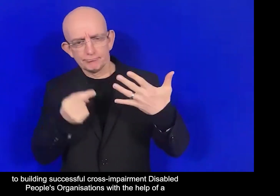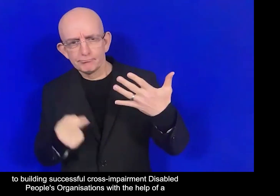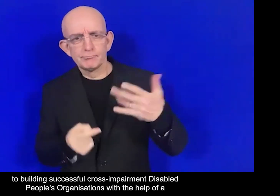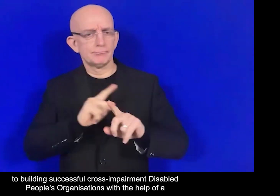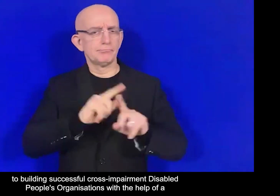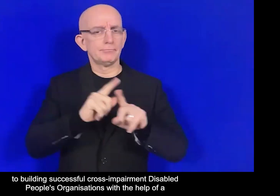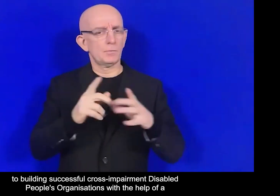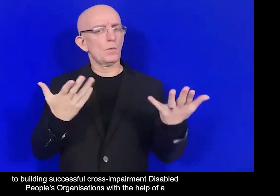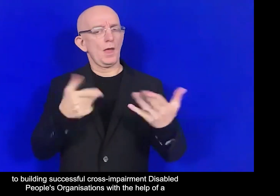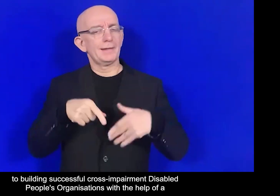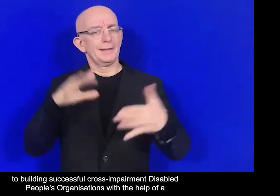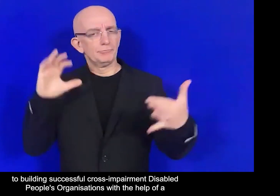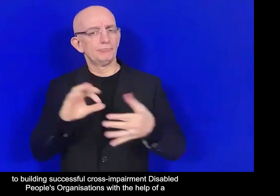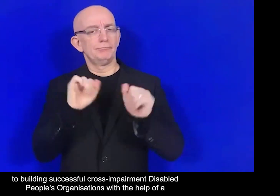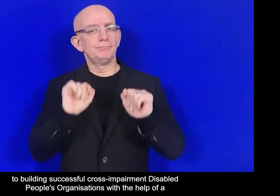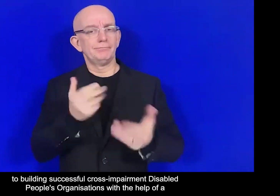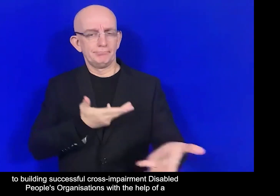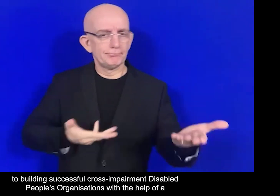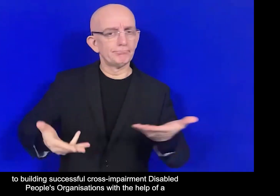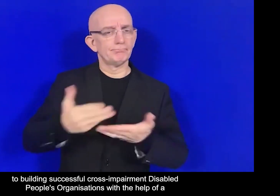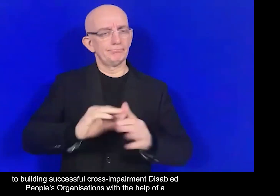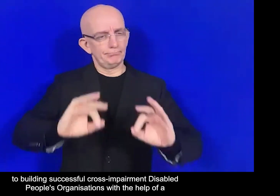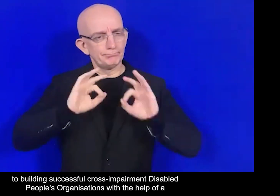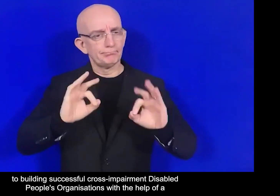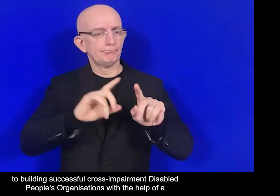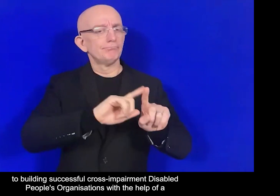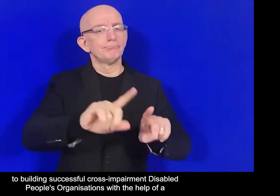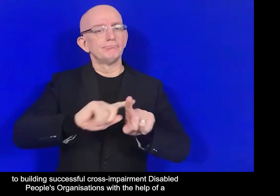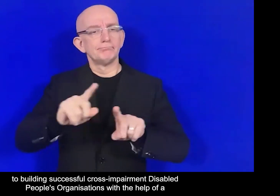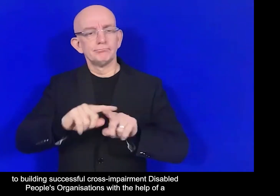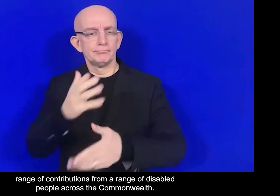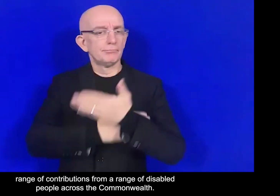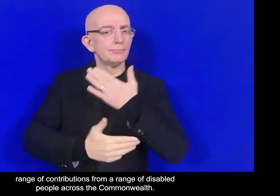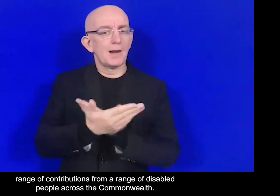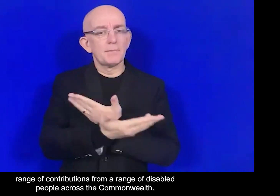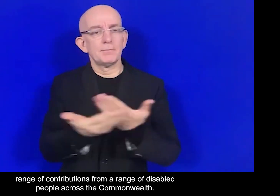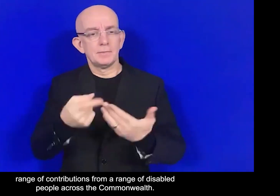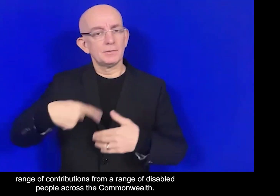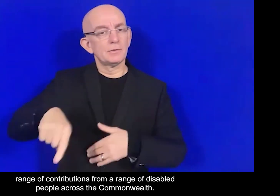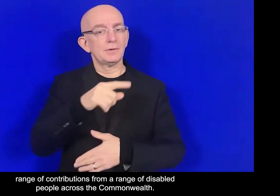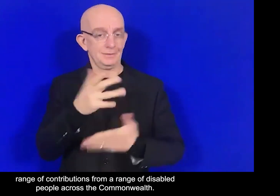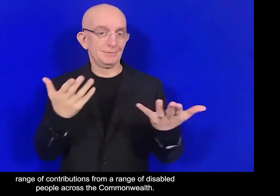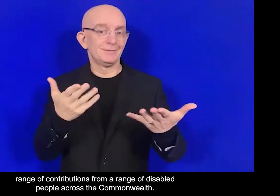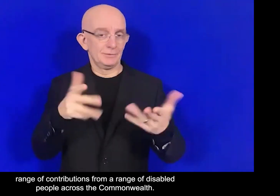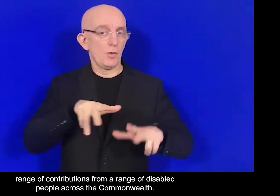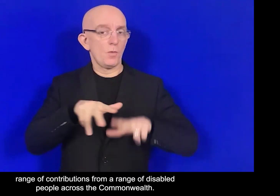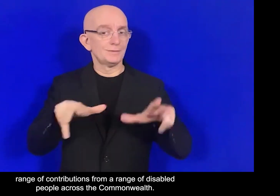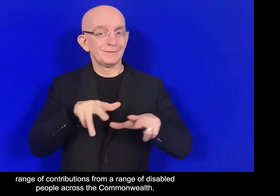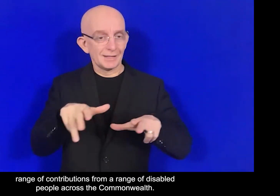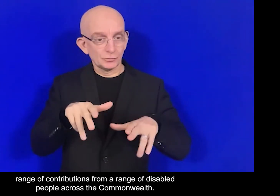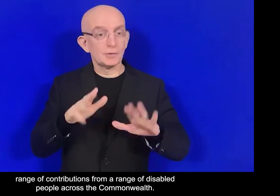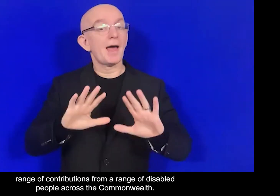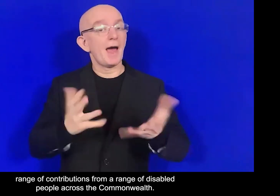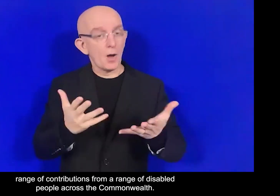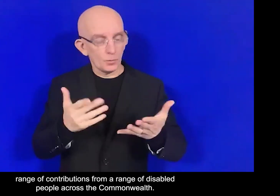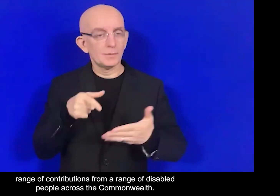cross-impairment disabled people's organizations with the help of a range of contributions from